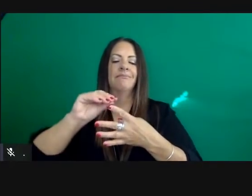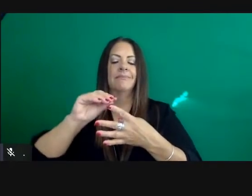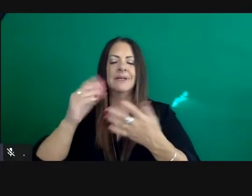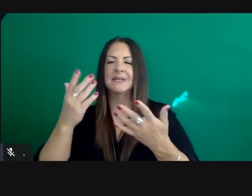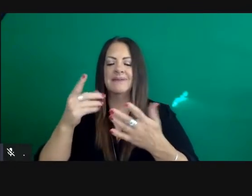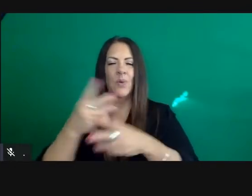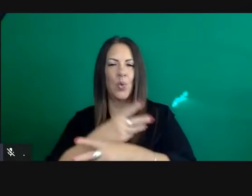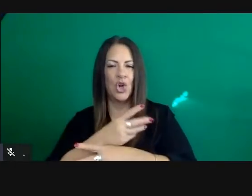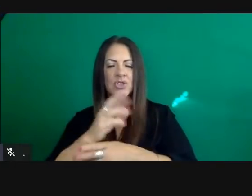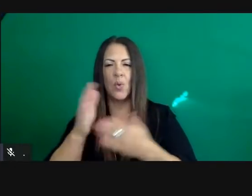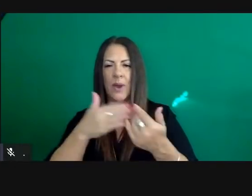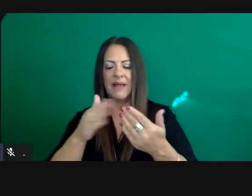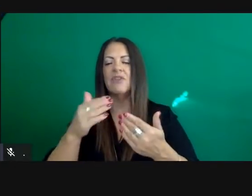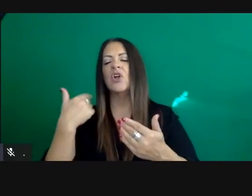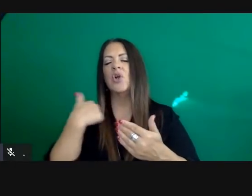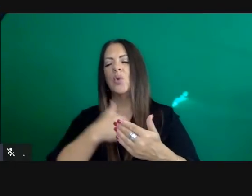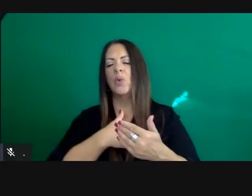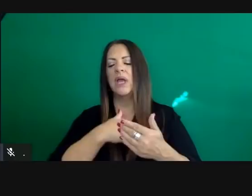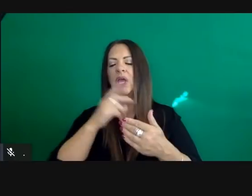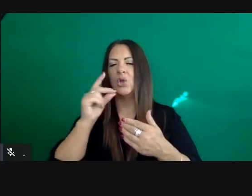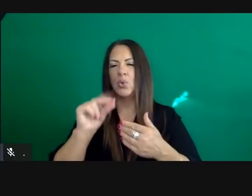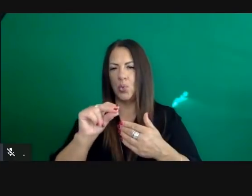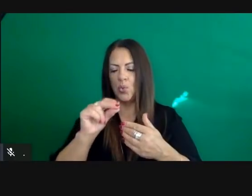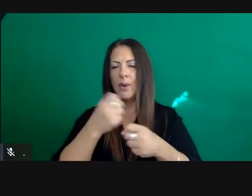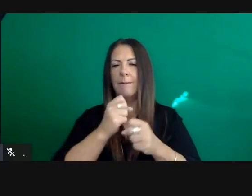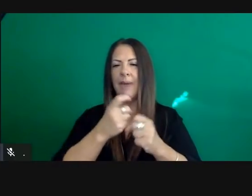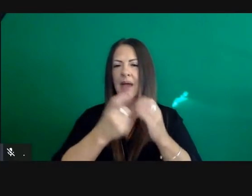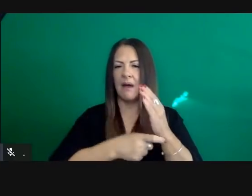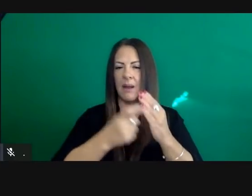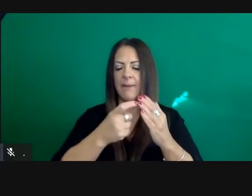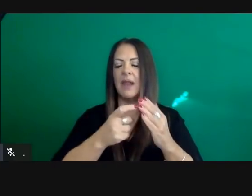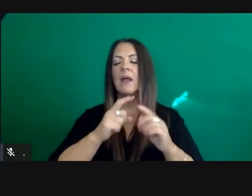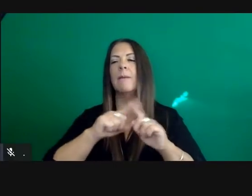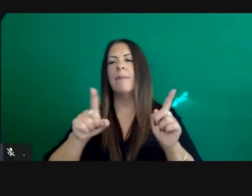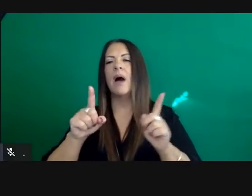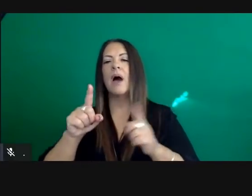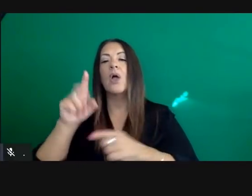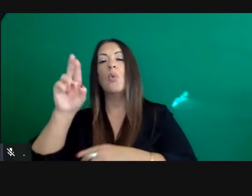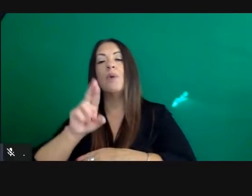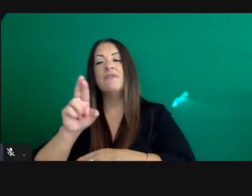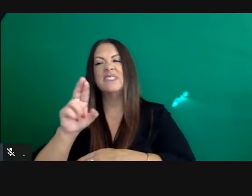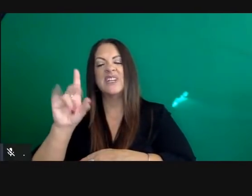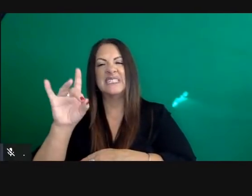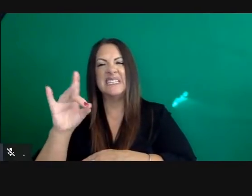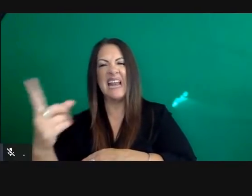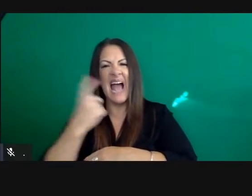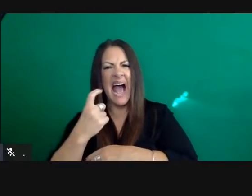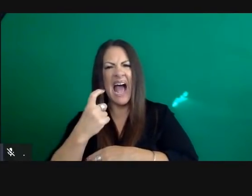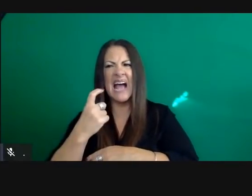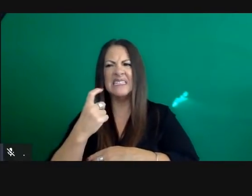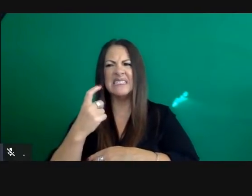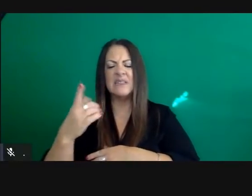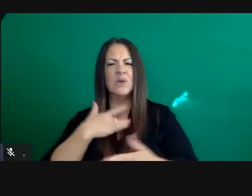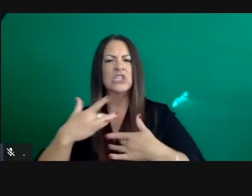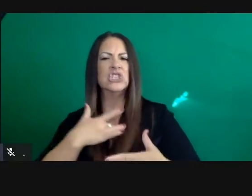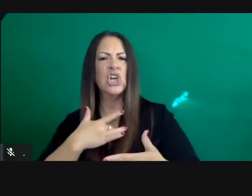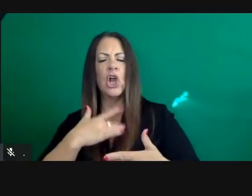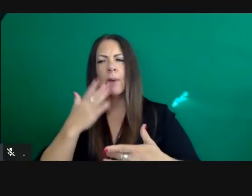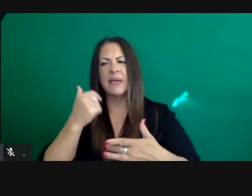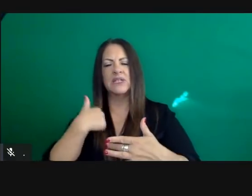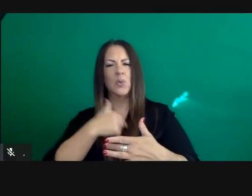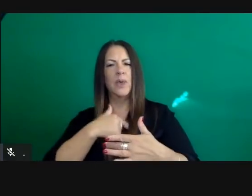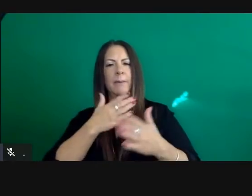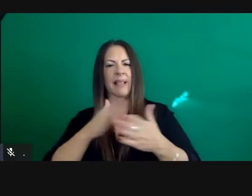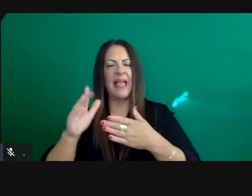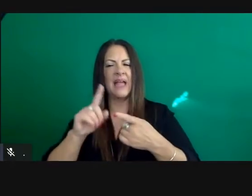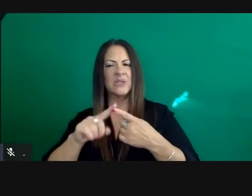it isn't an automatic thing. Riverside requested it, we honored it, and we immediately enter into the conversations about some